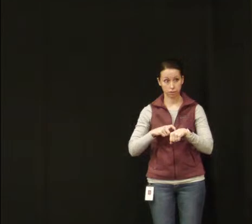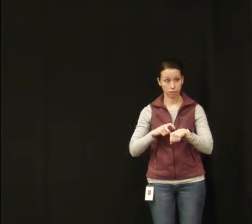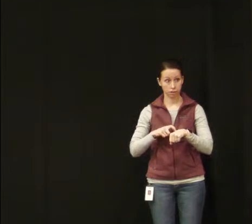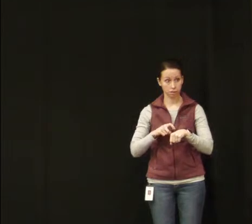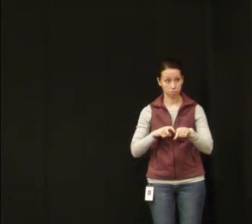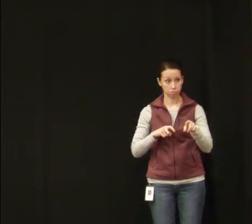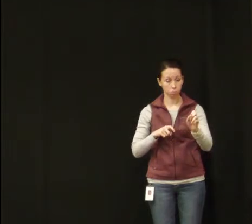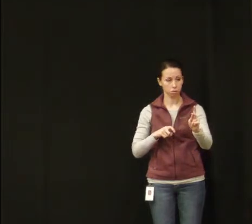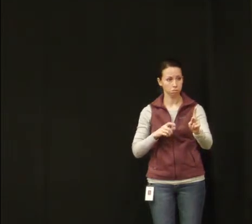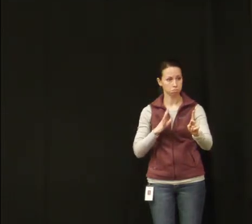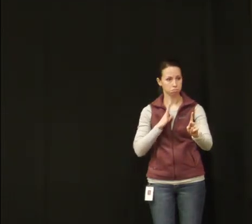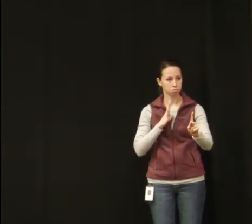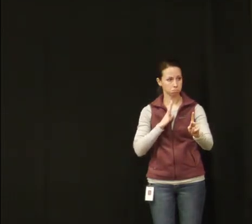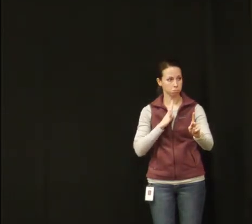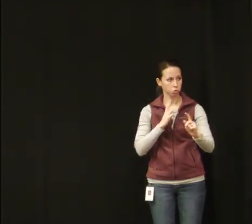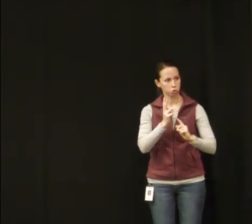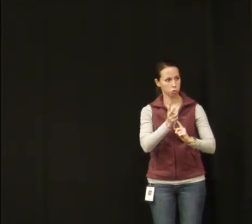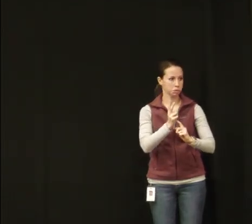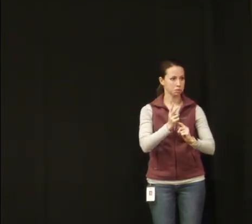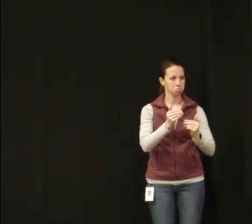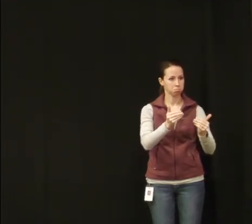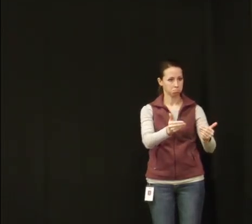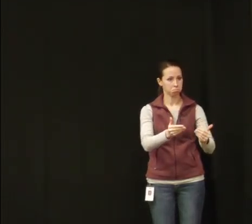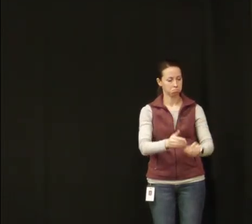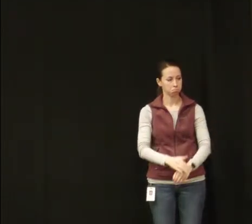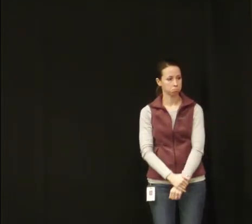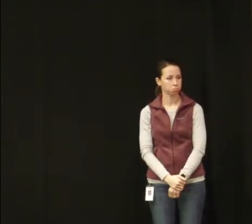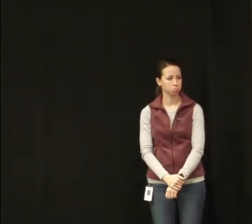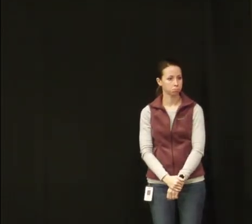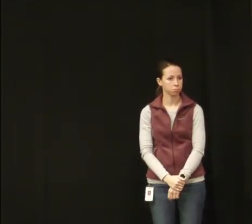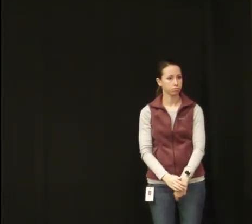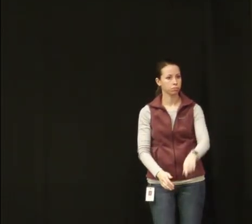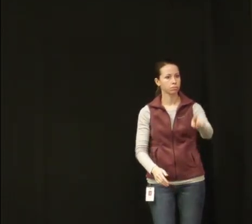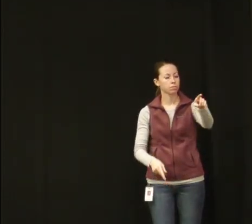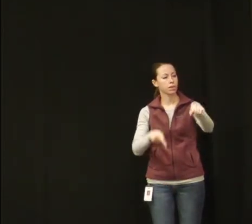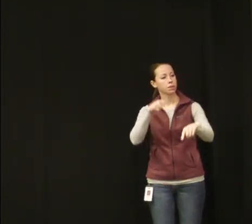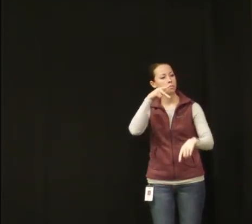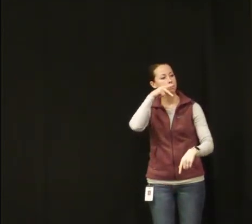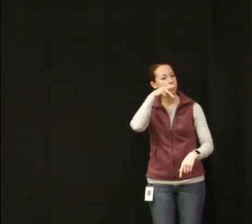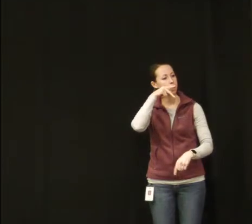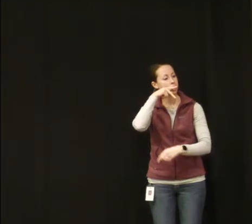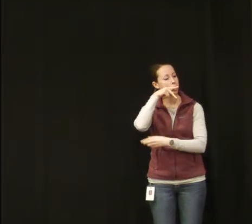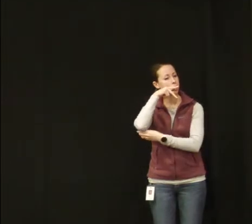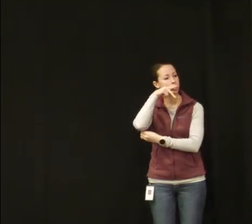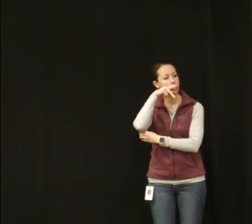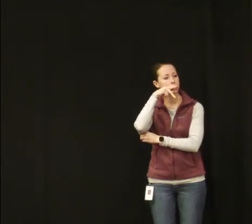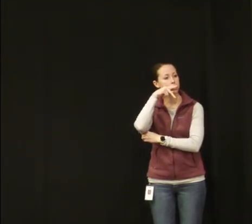Okay, yes, couple more minutes. Can you go back to that,